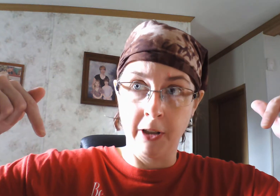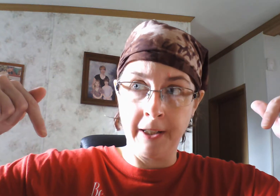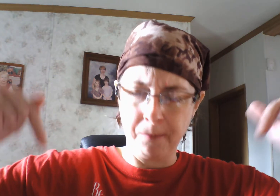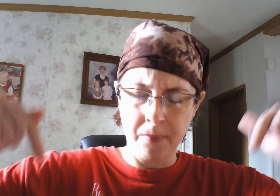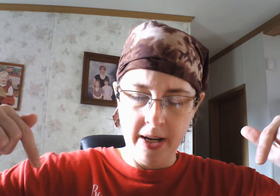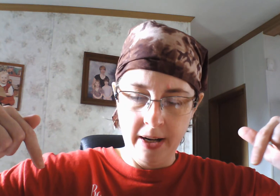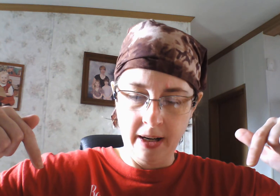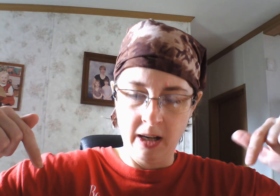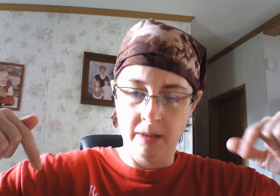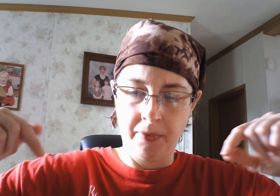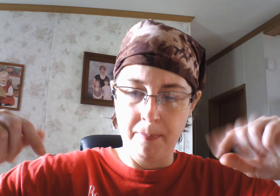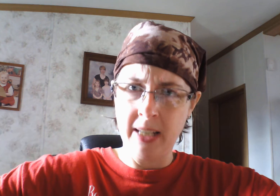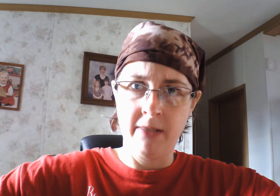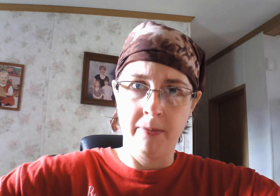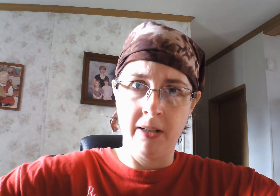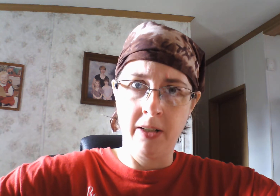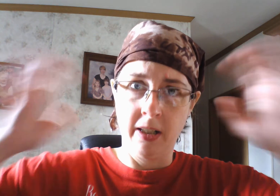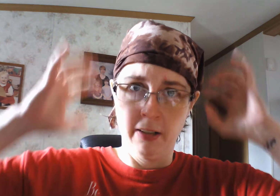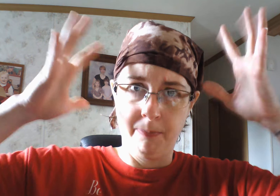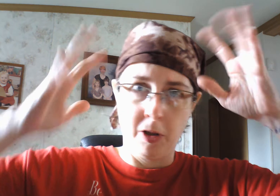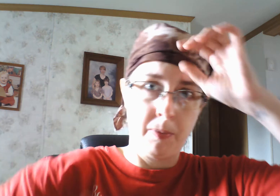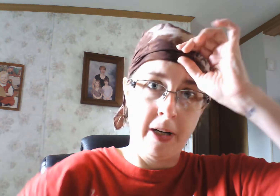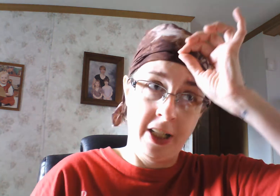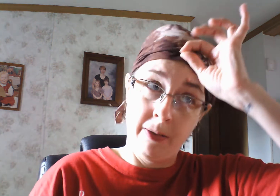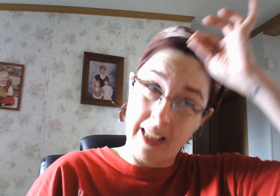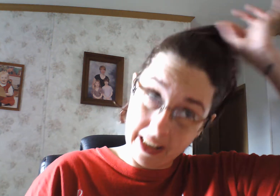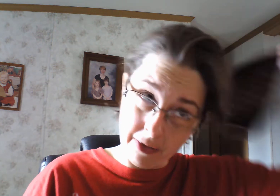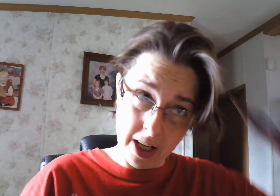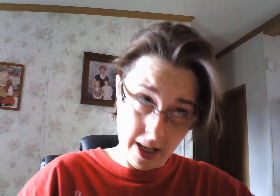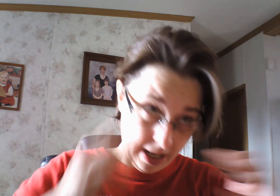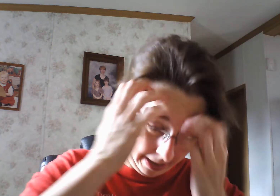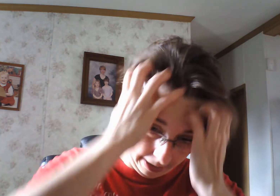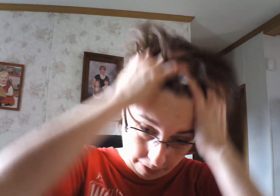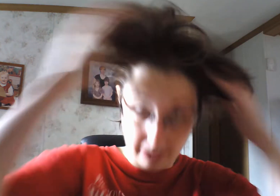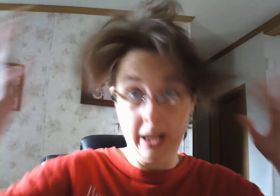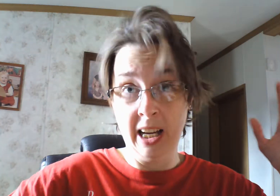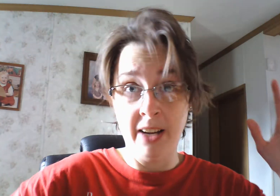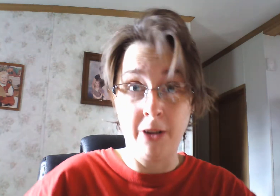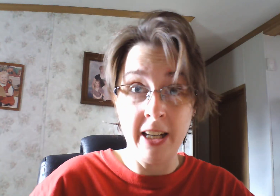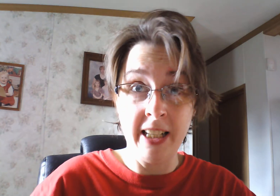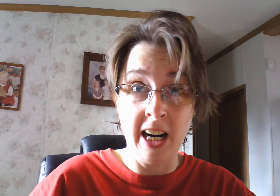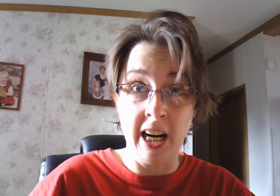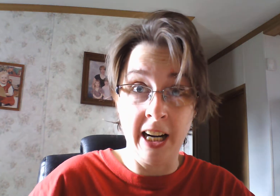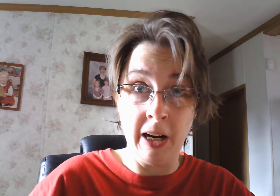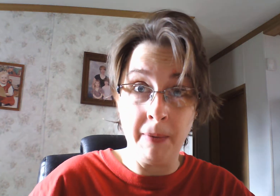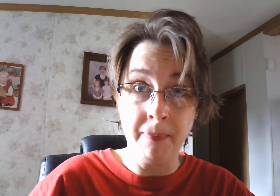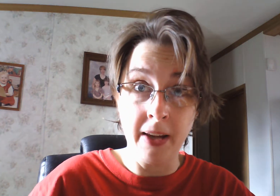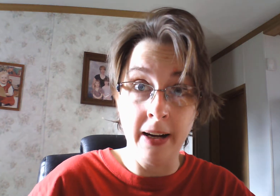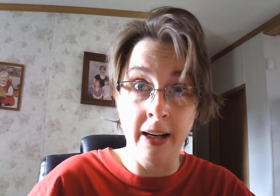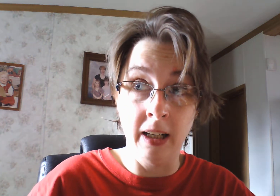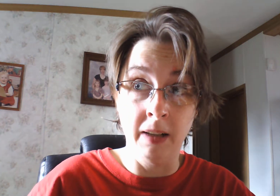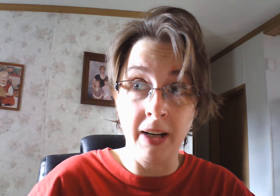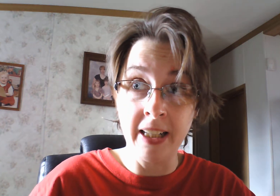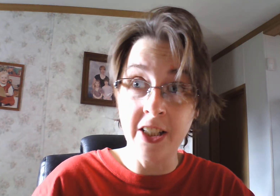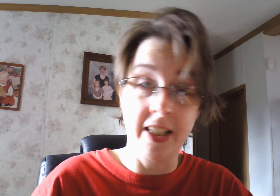covering massive amounts of perspiration. I think it's all. So, I have crazy hair right now. I just did a